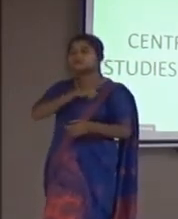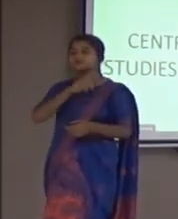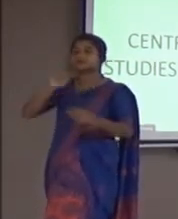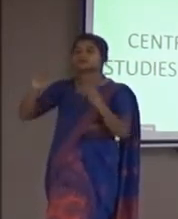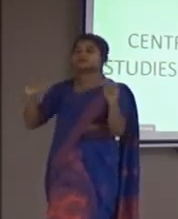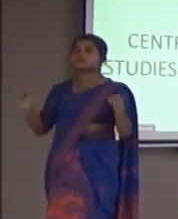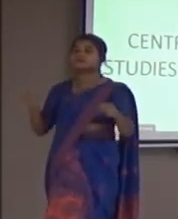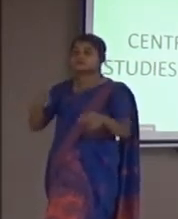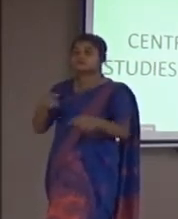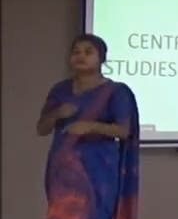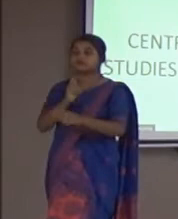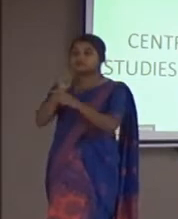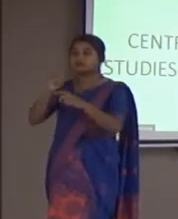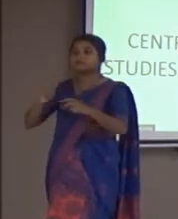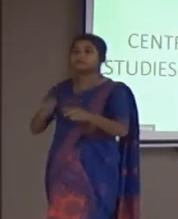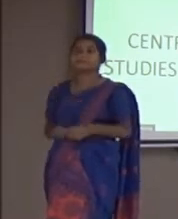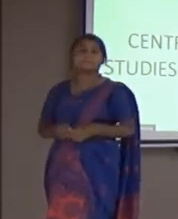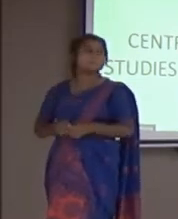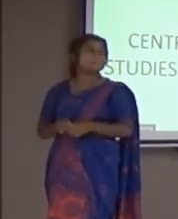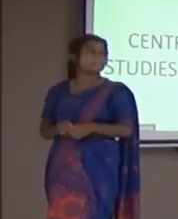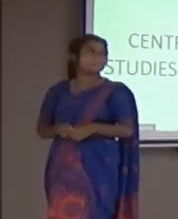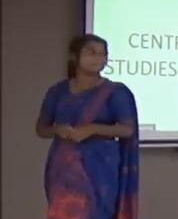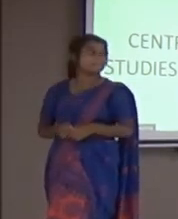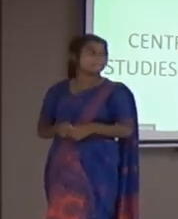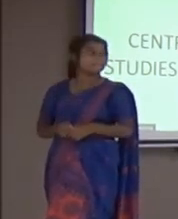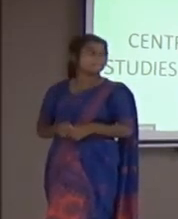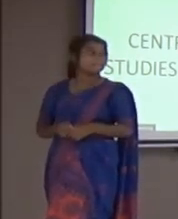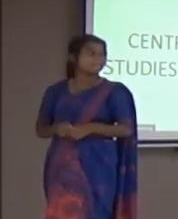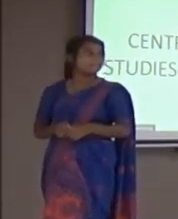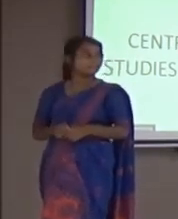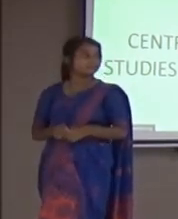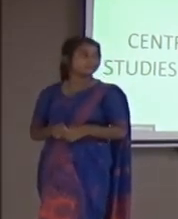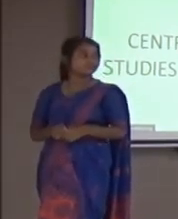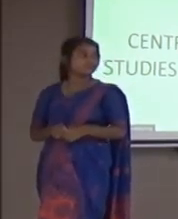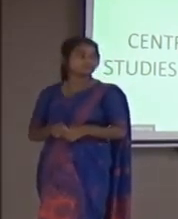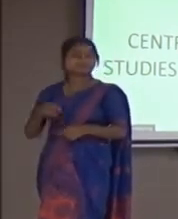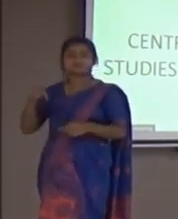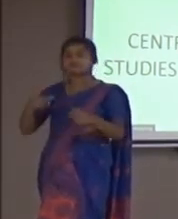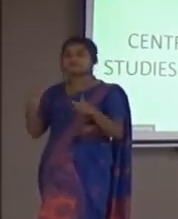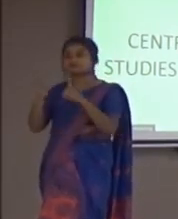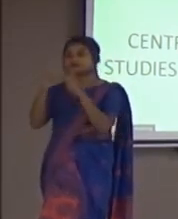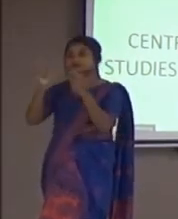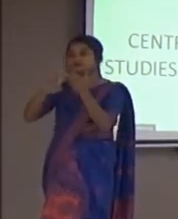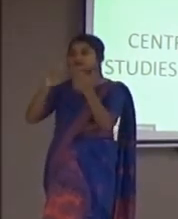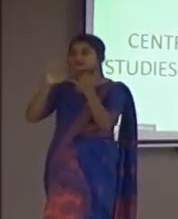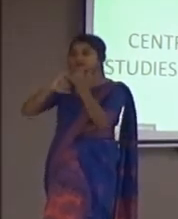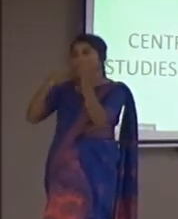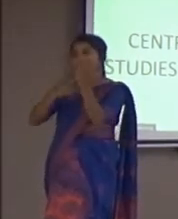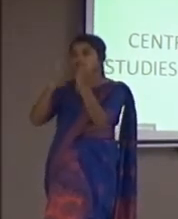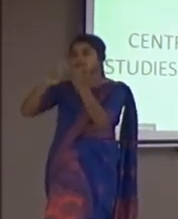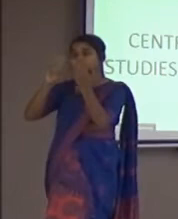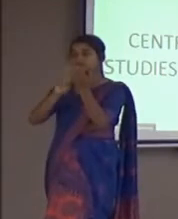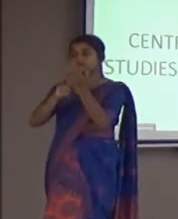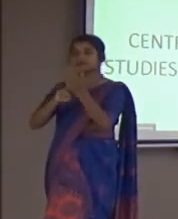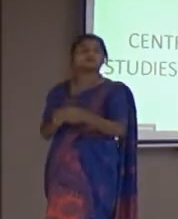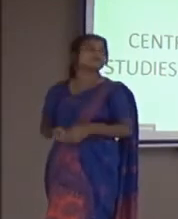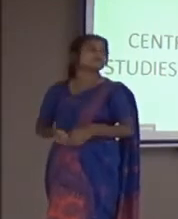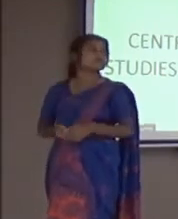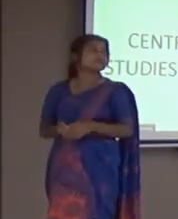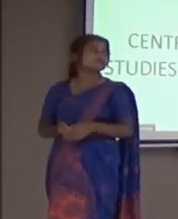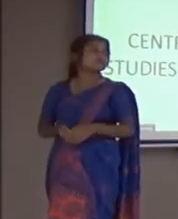role to play in establishing themselves as a distinguished community among